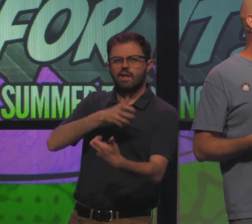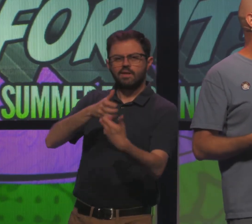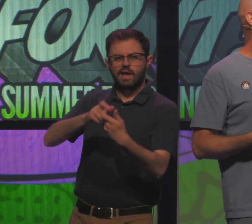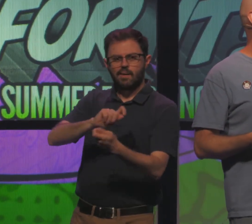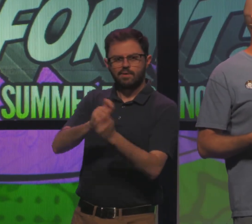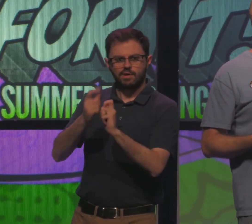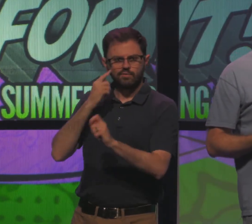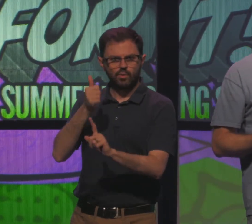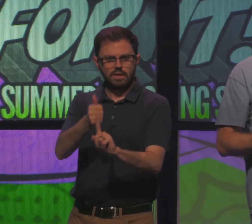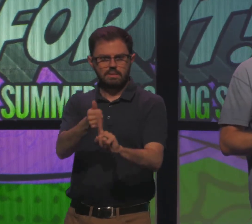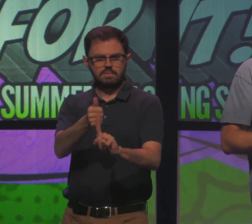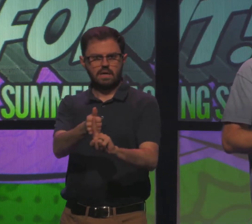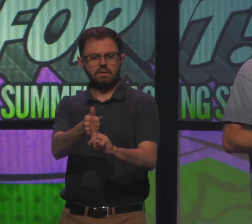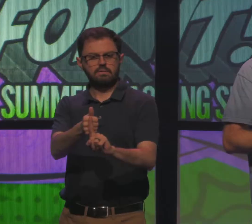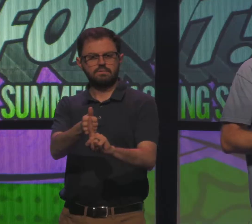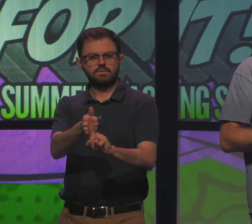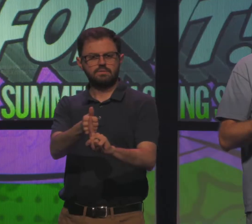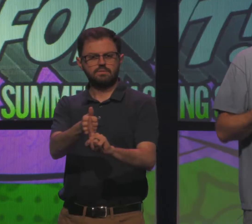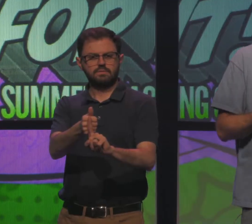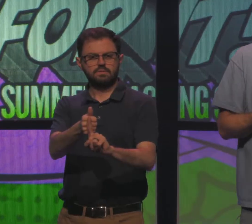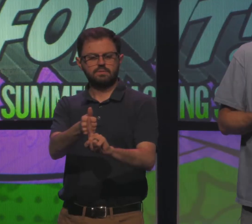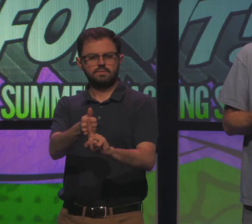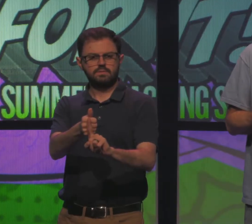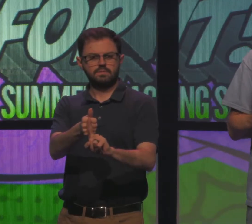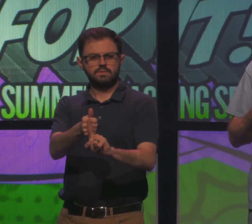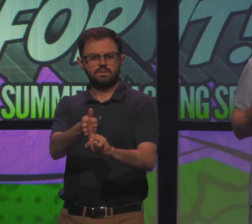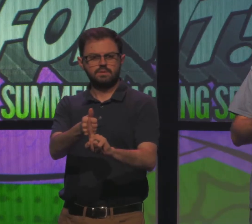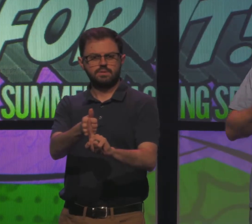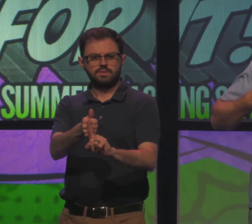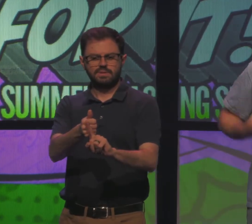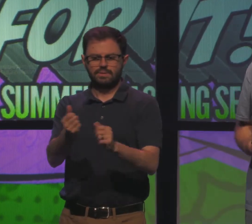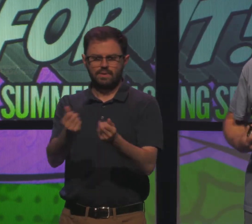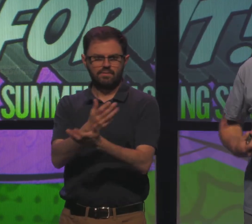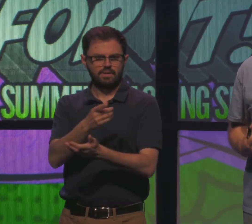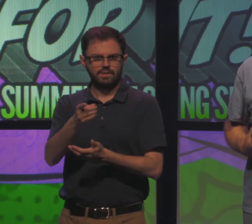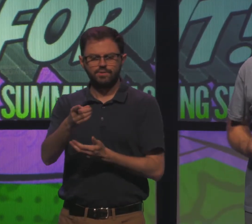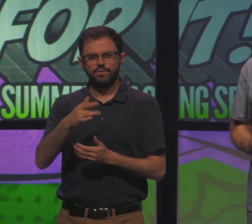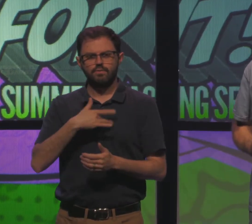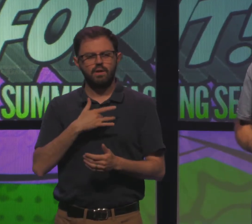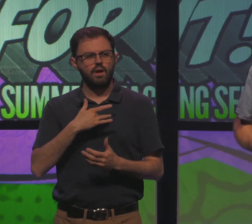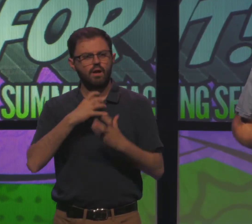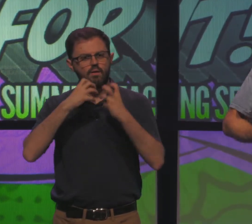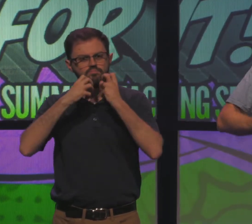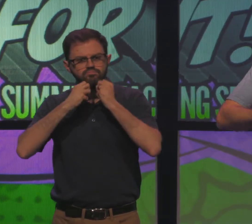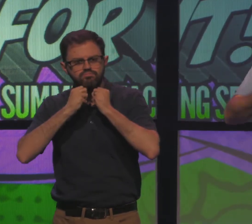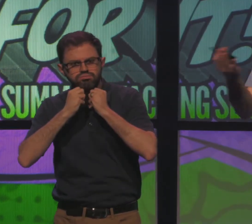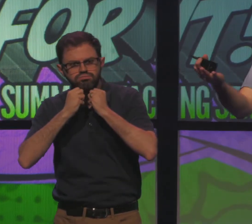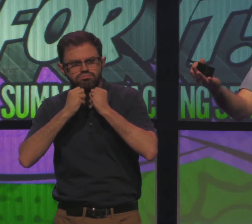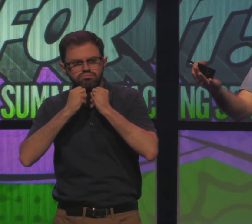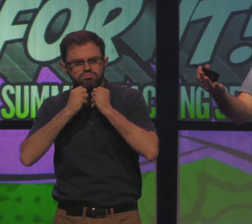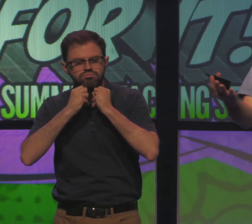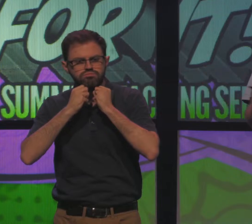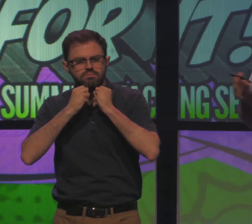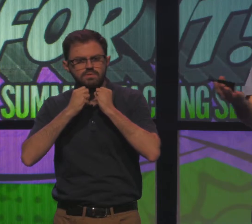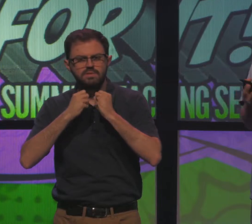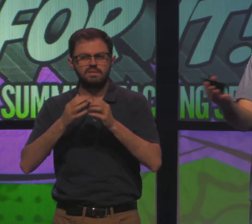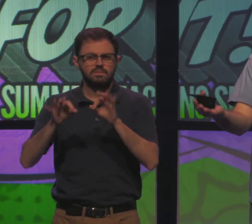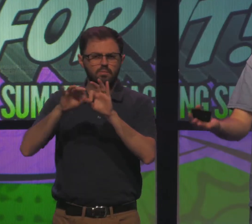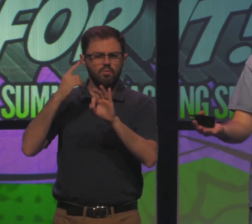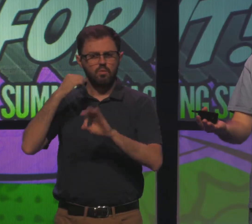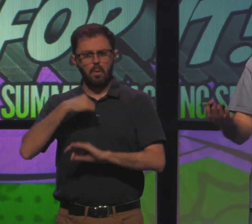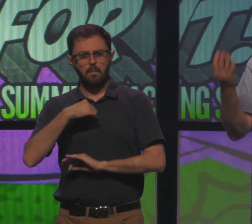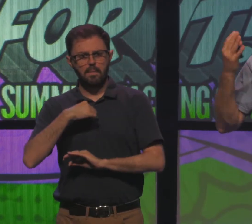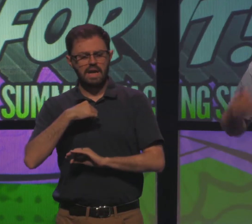life-giving for them. So what you hold as dear and important and valuable for you, you have to release that into other